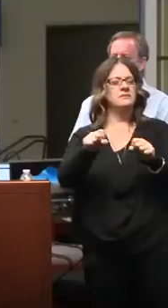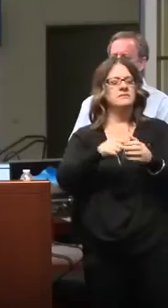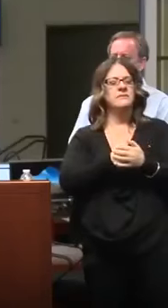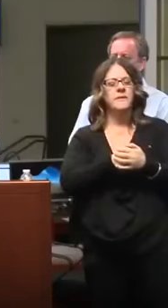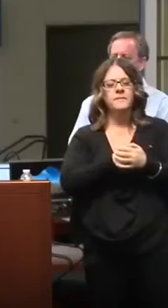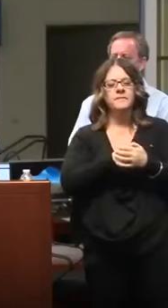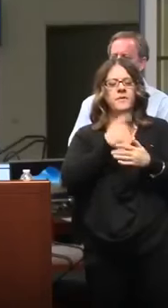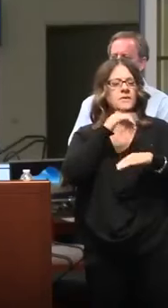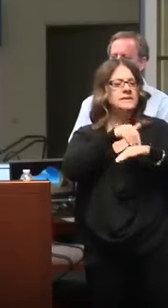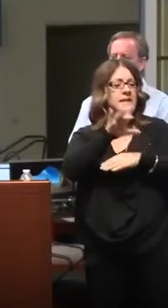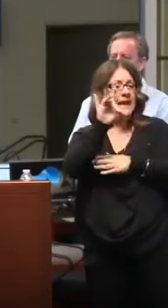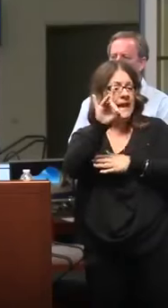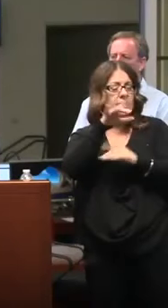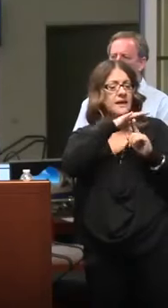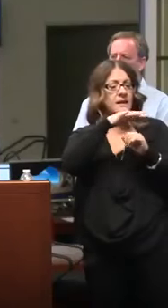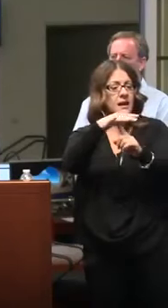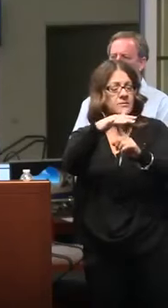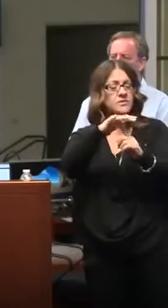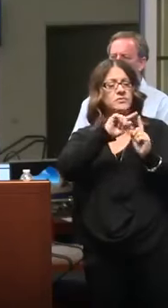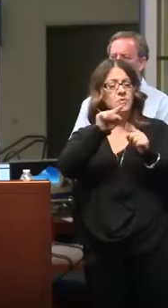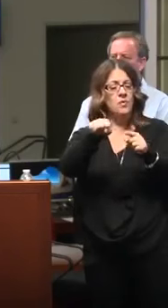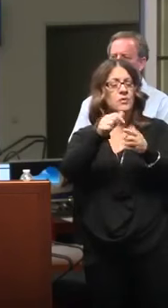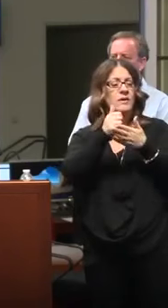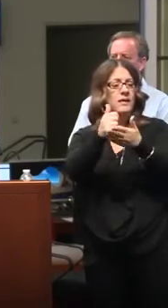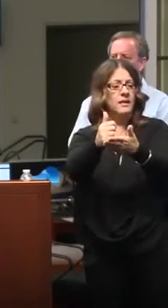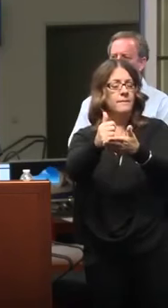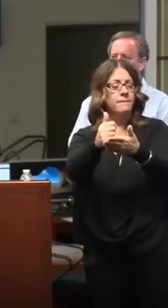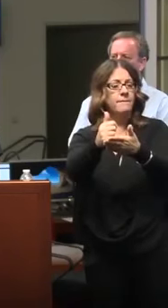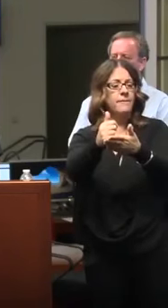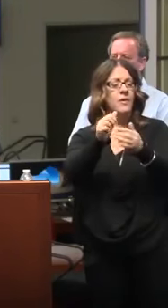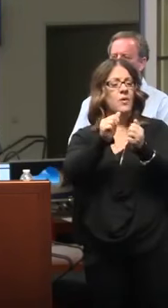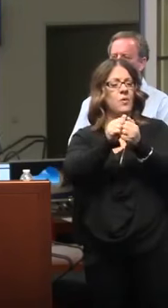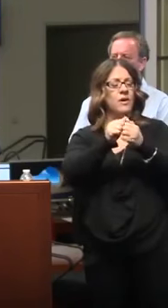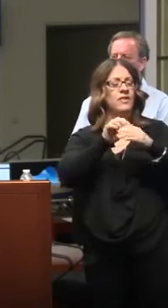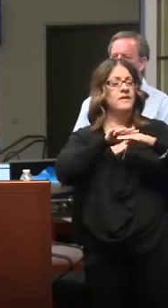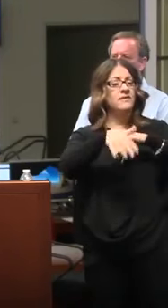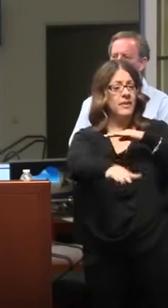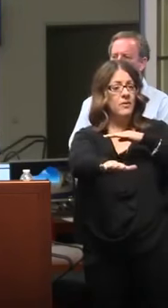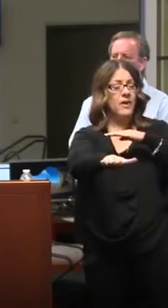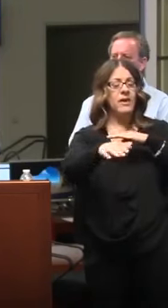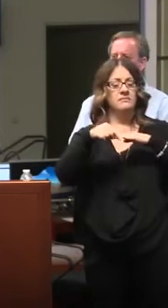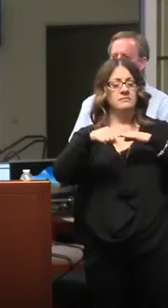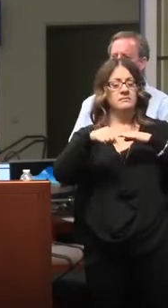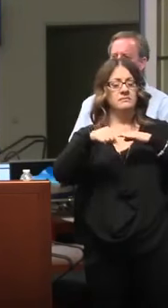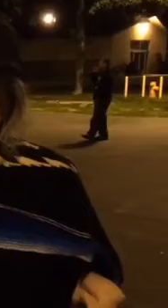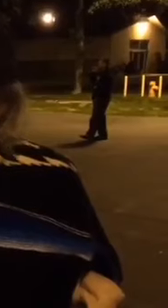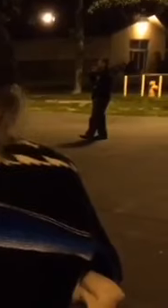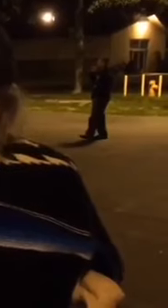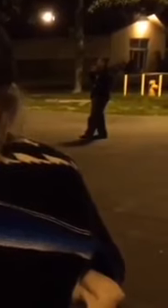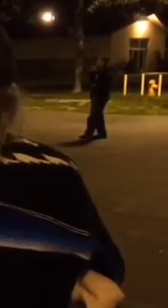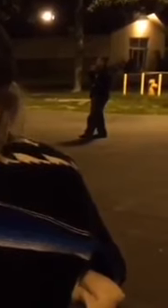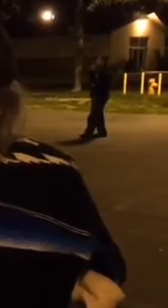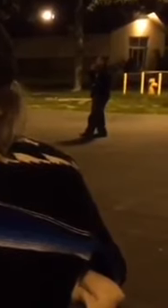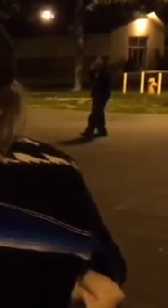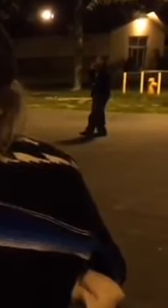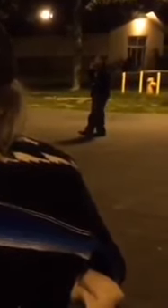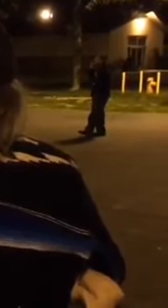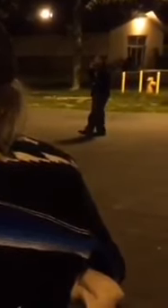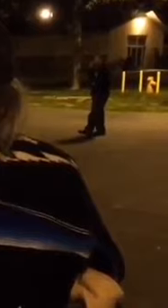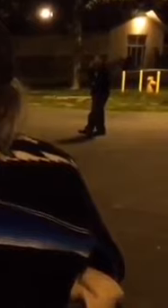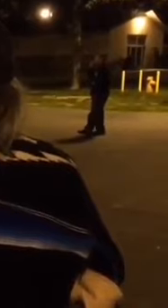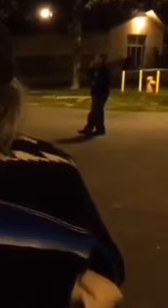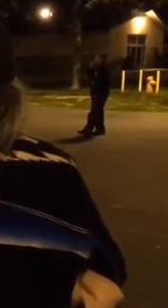We'll be sending 8 helicopters to assist with the spillway reconstruction activities. Violin, a